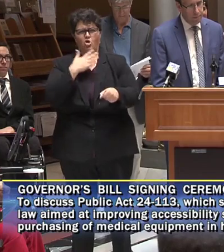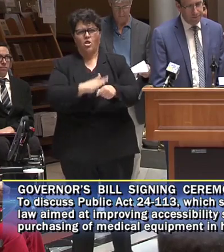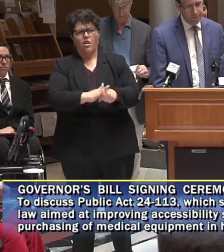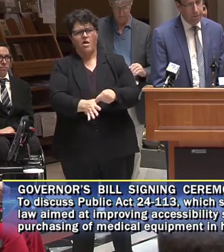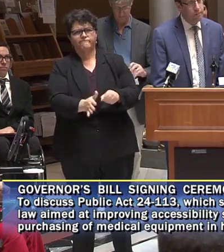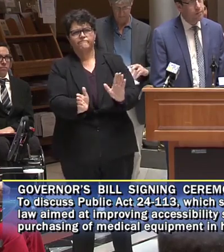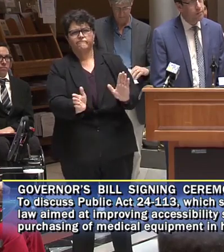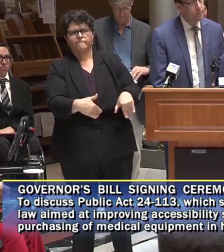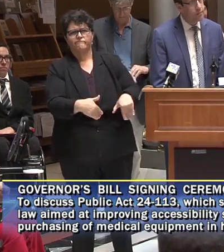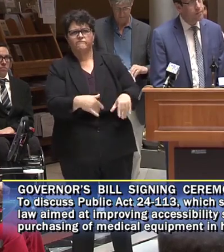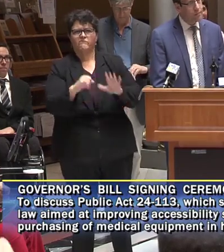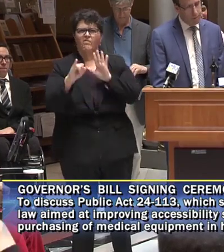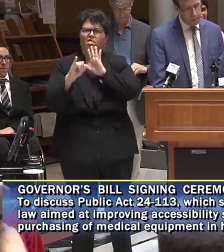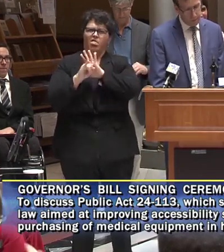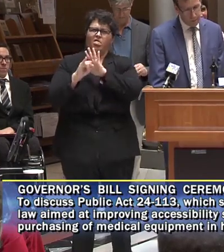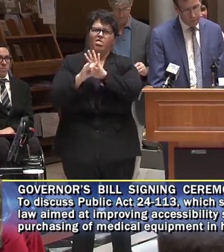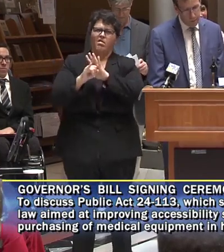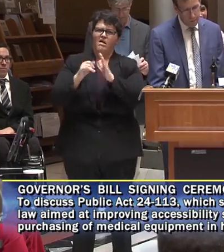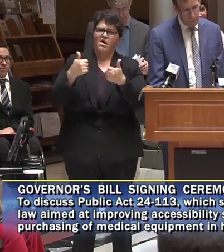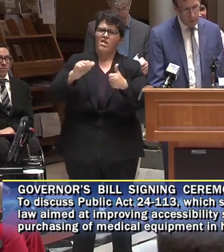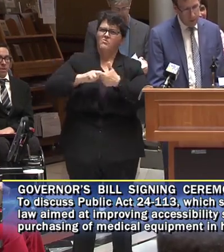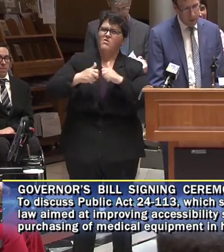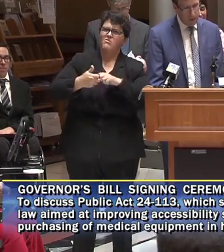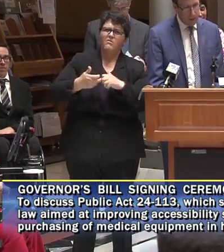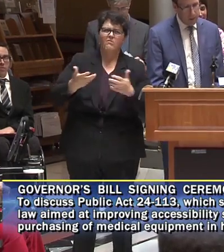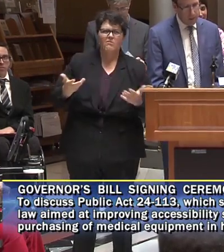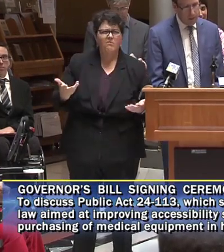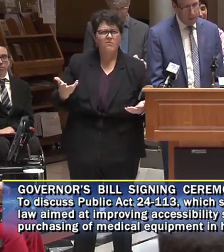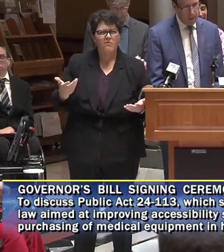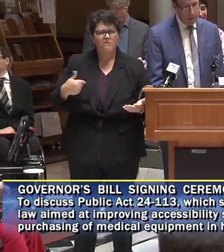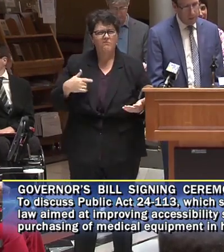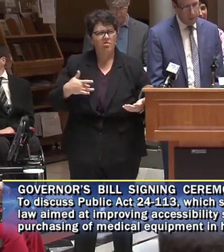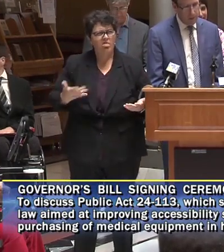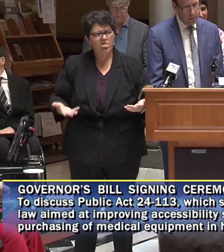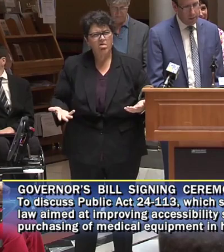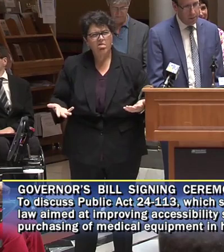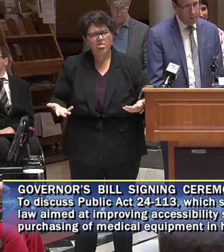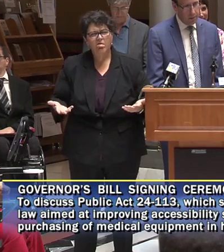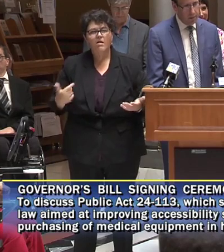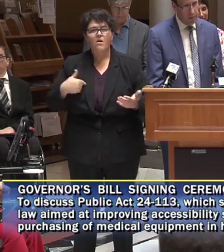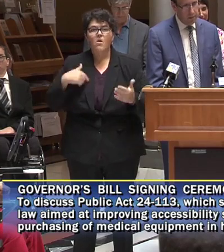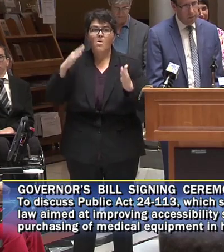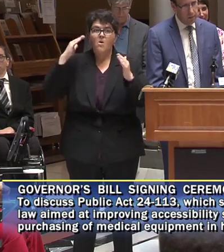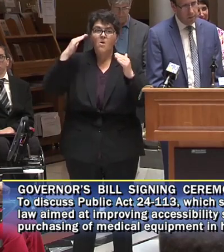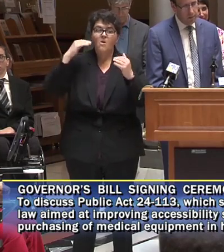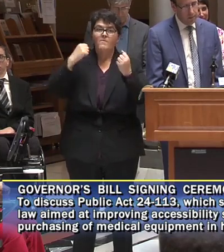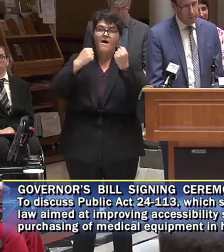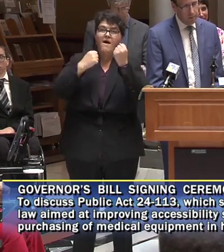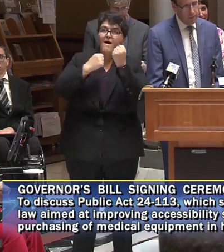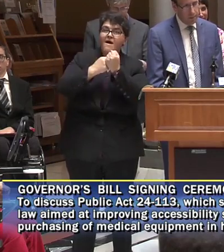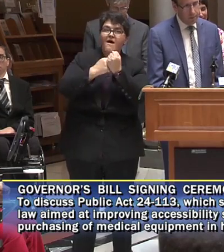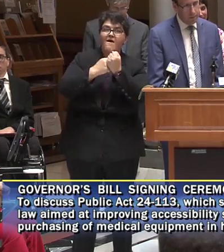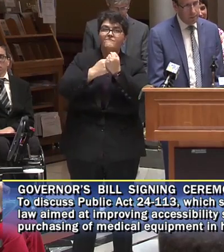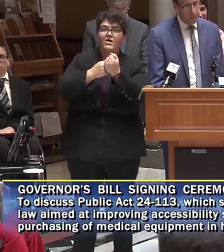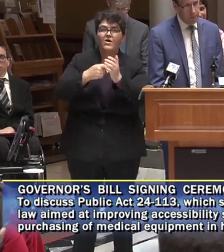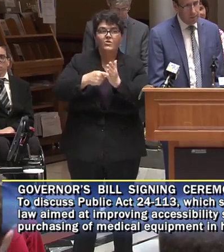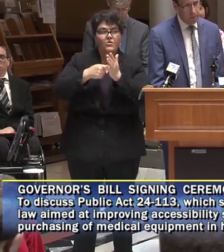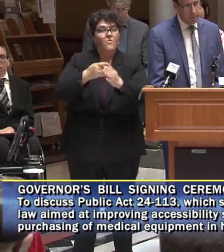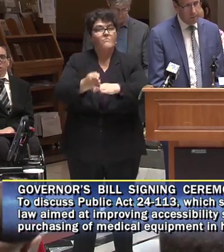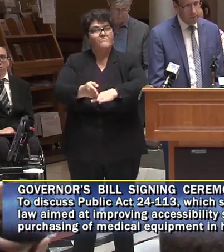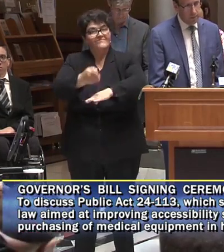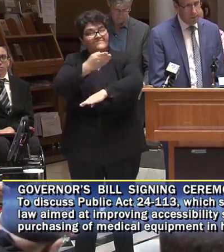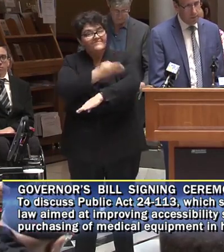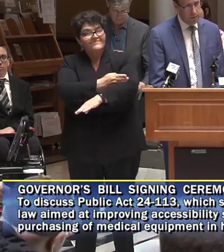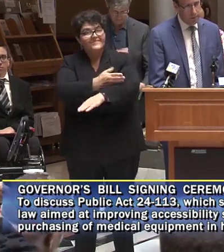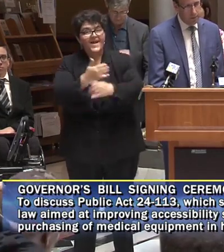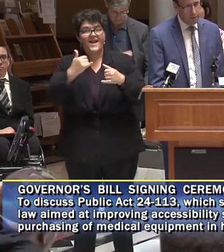identify any health issues. I am hoping that our advocacy will go a long way to righting this misconception on the